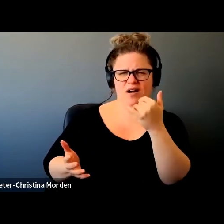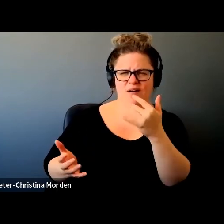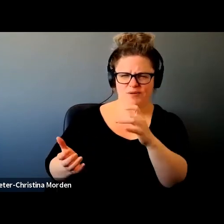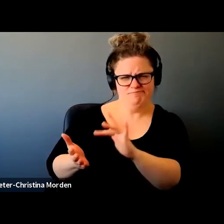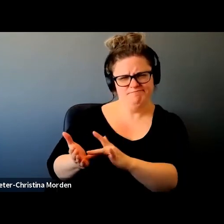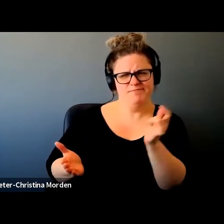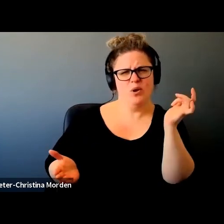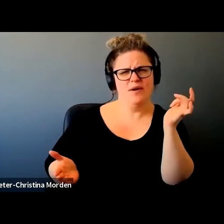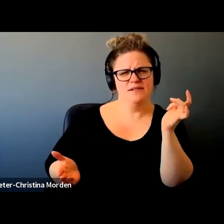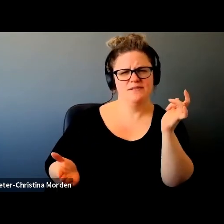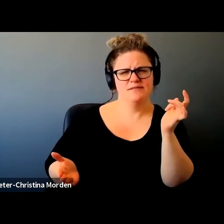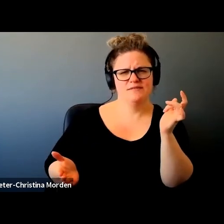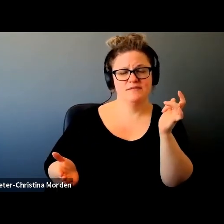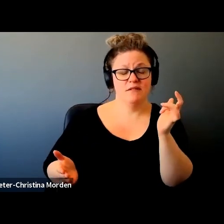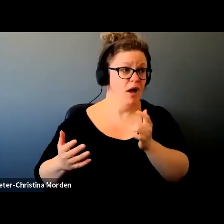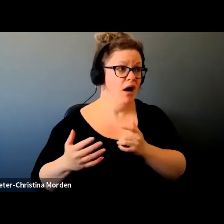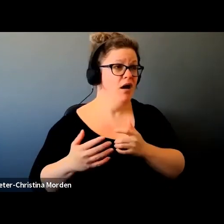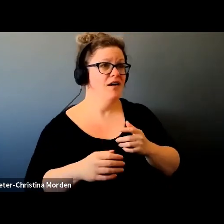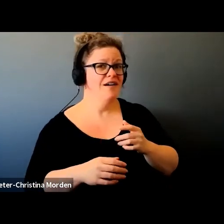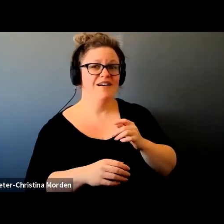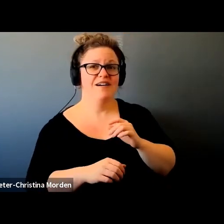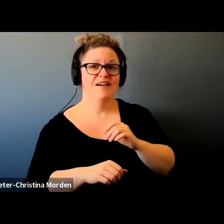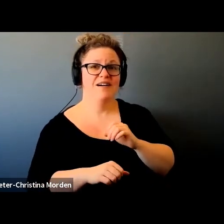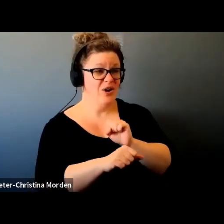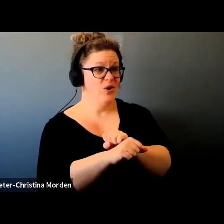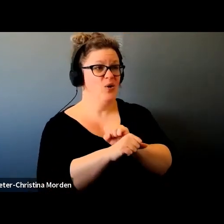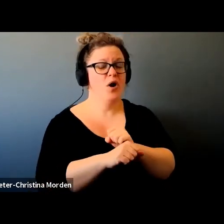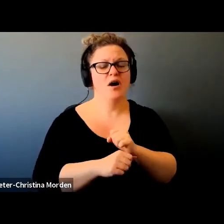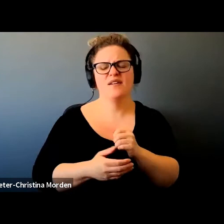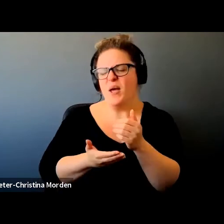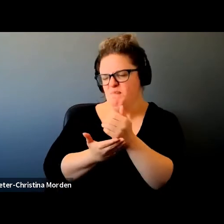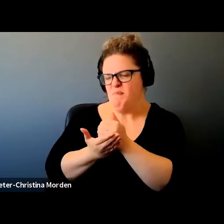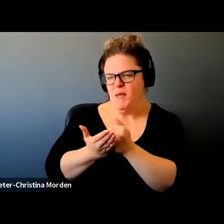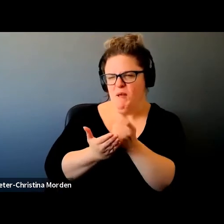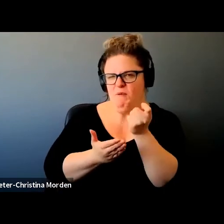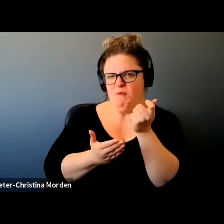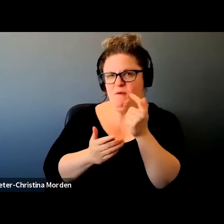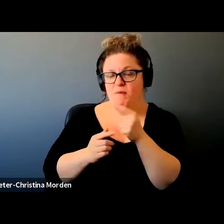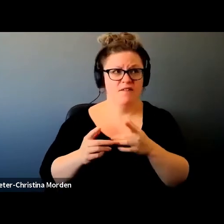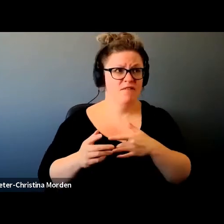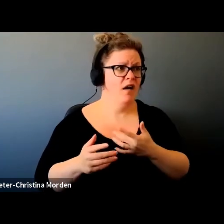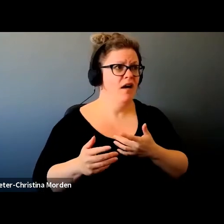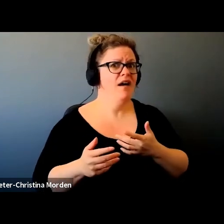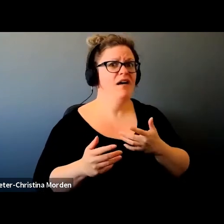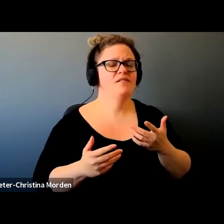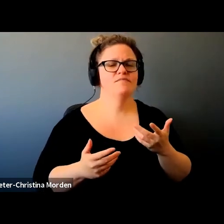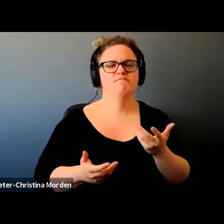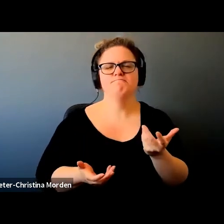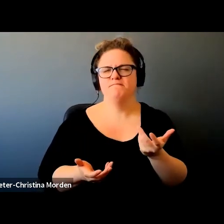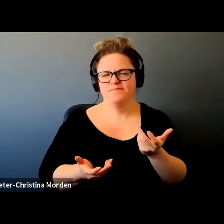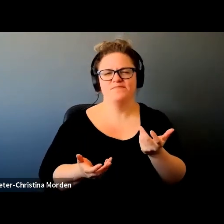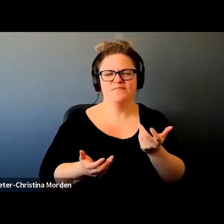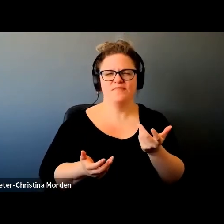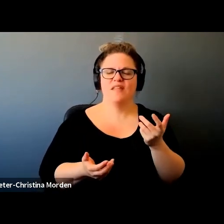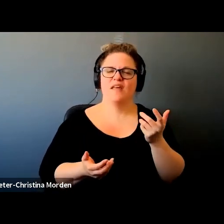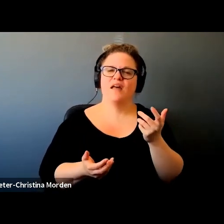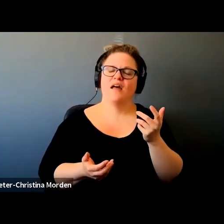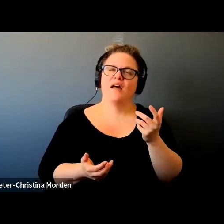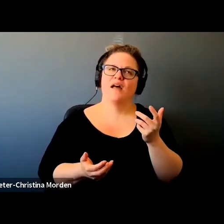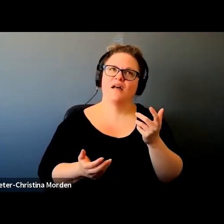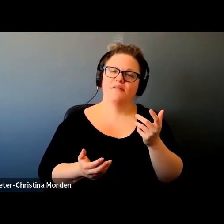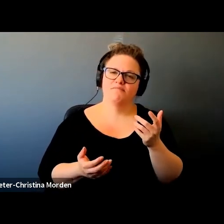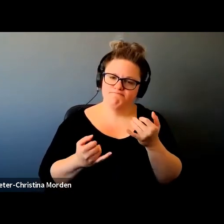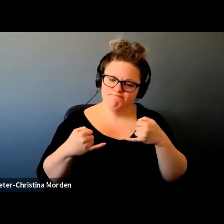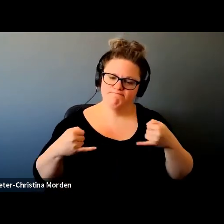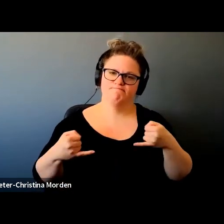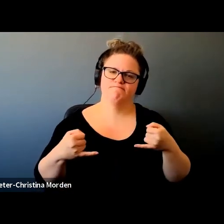the arts to get you to work more than what they're paying you for. And I think it's really important, because